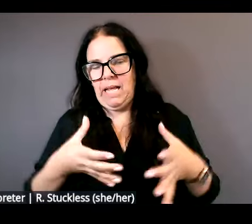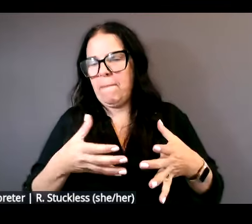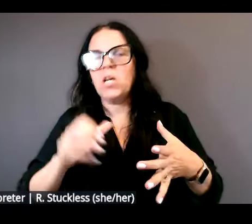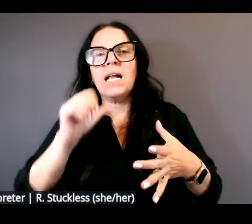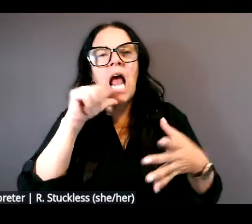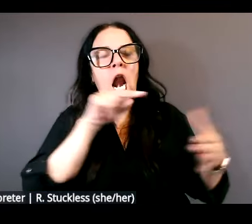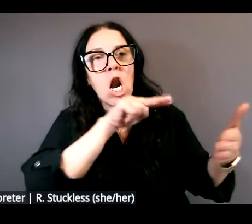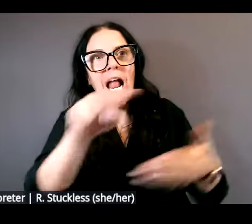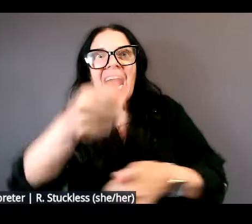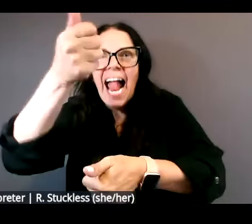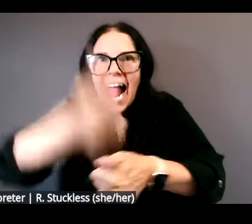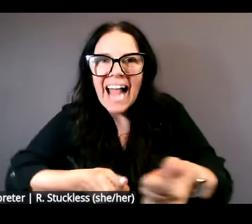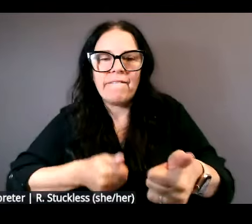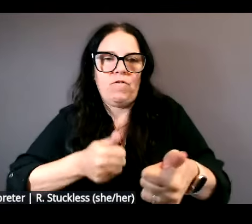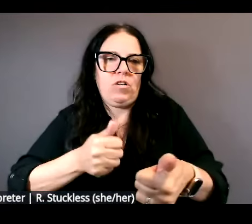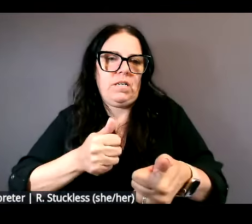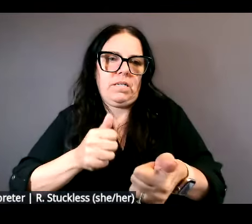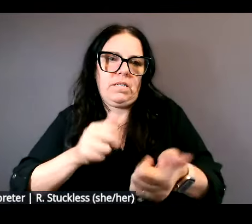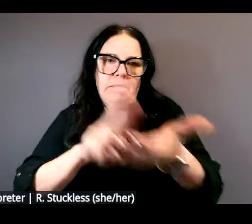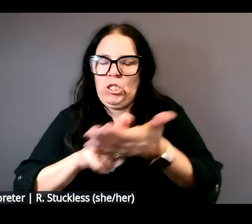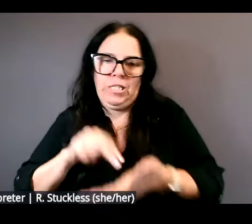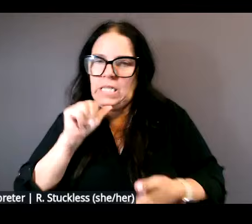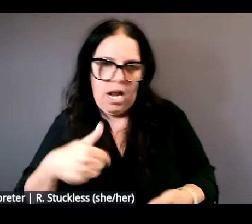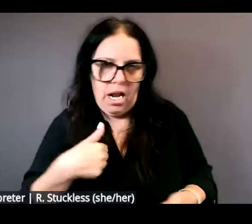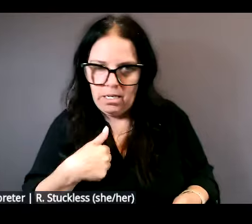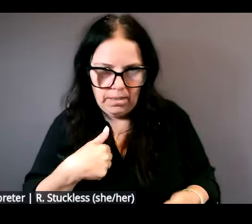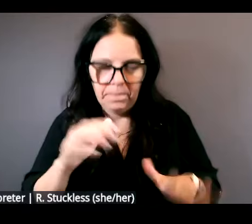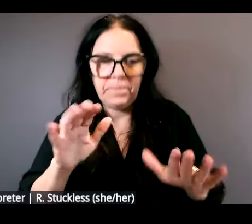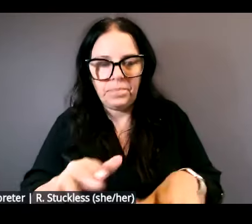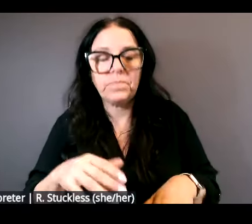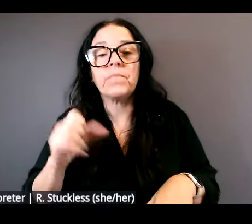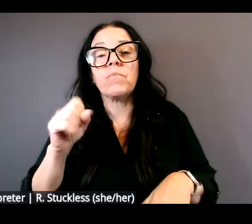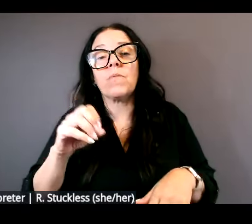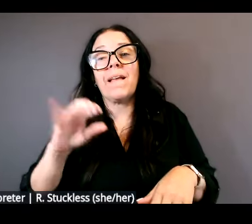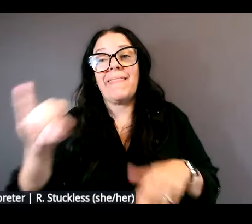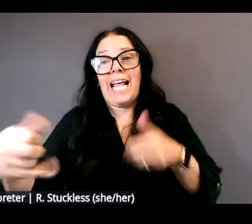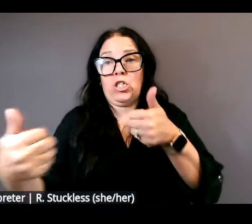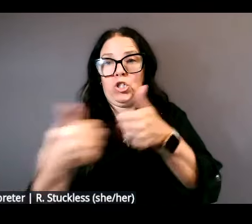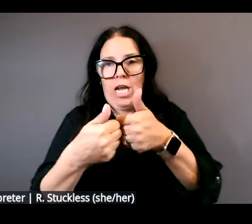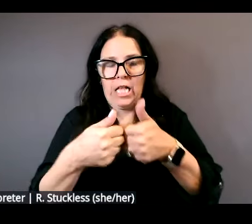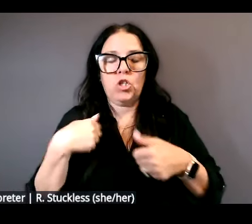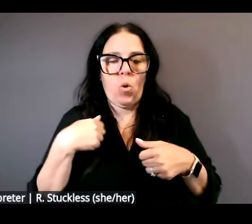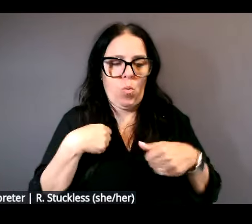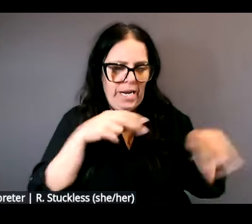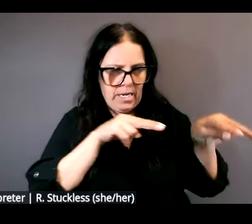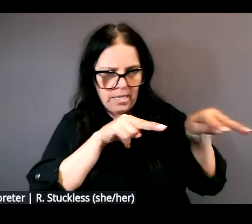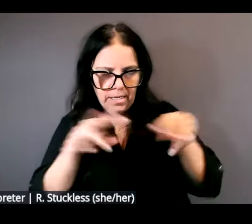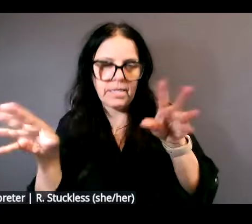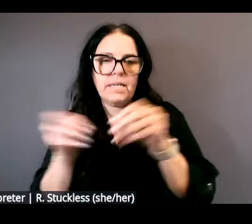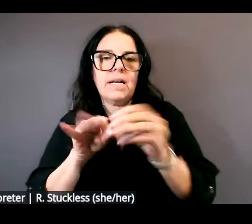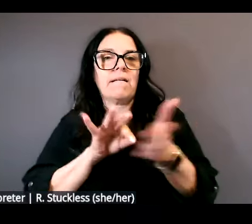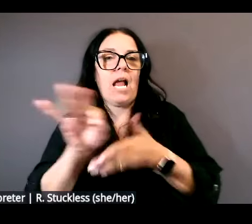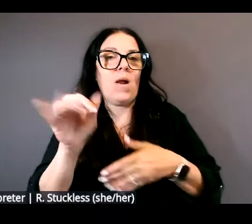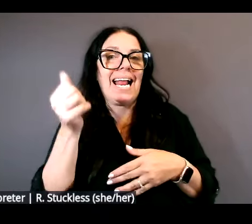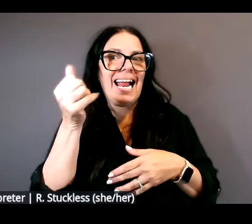one point. So out of the challenge, we determined that 18 did not sufficiently agree.